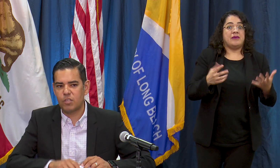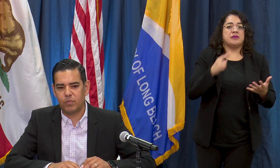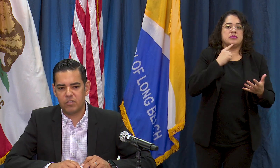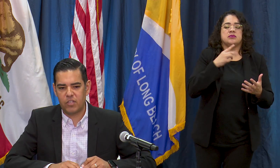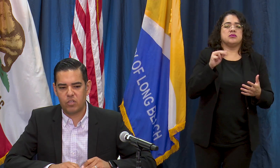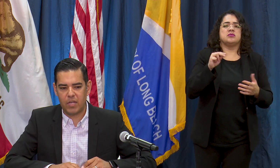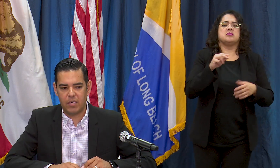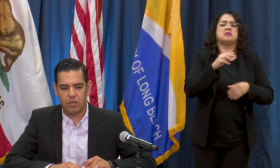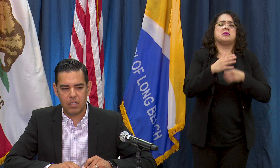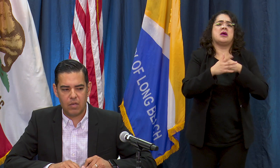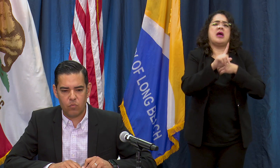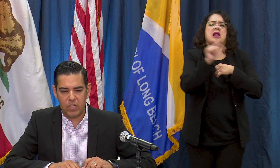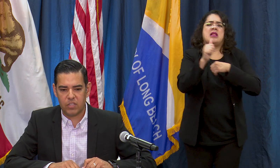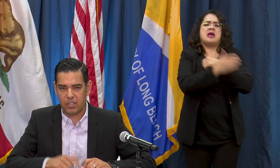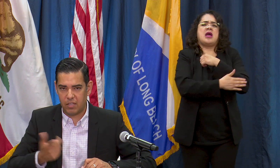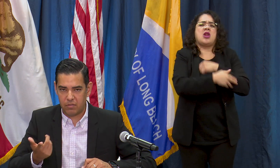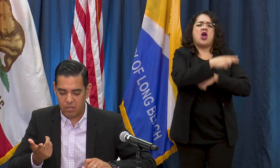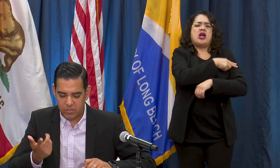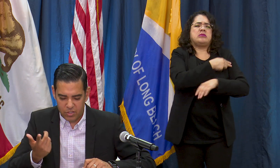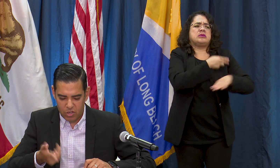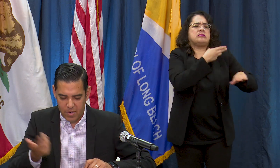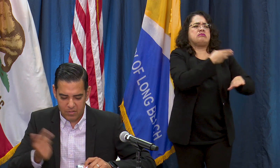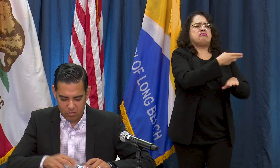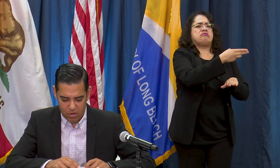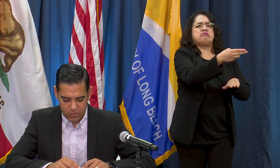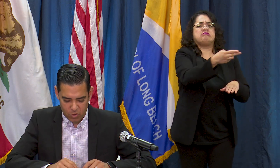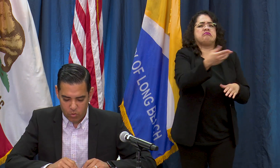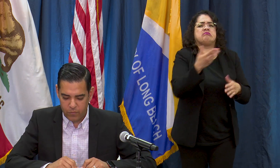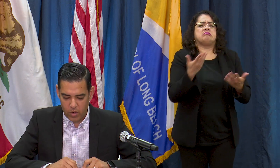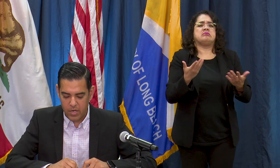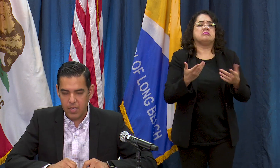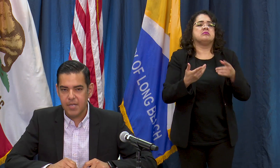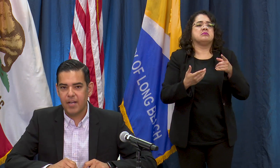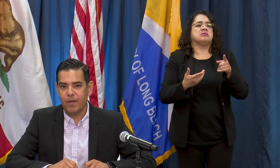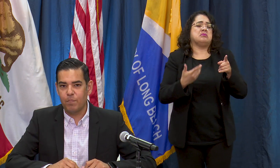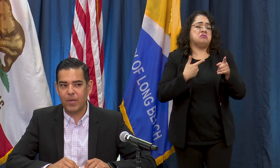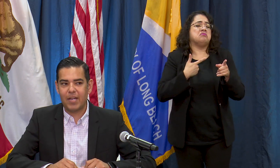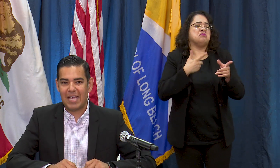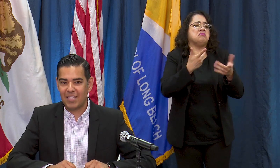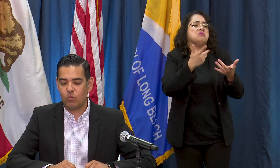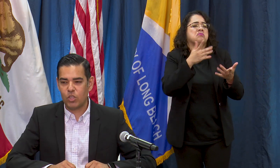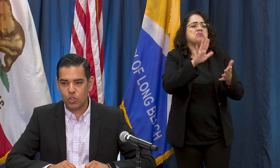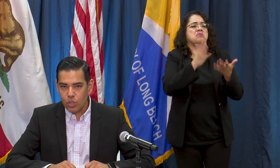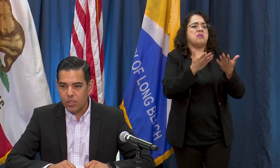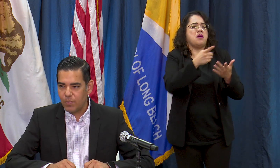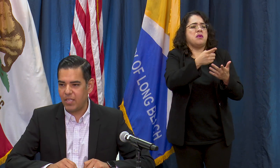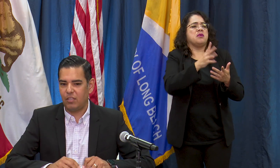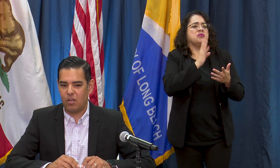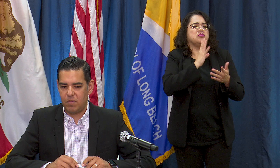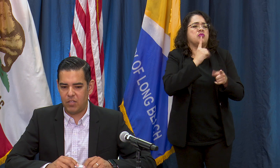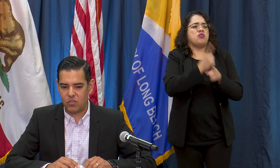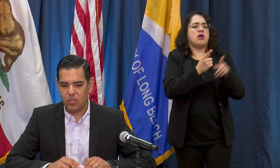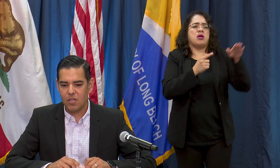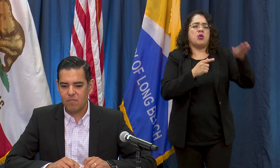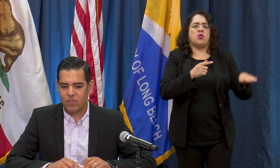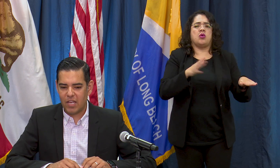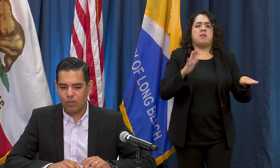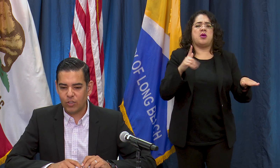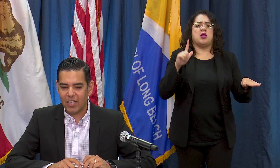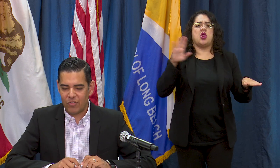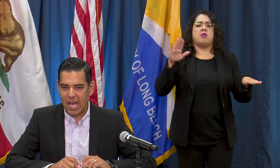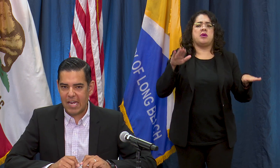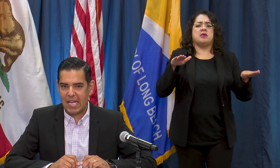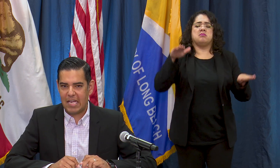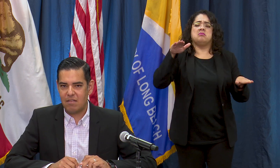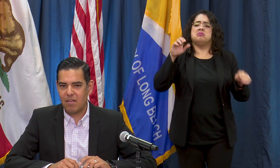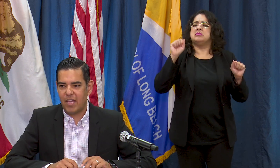county's hospitalization rate recently, so I'll take Jeremiah, so obviously your word for it. But I think we should be in Long Beach